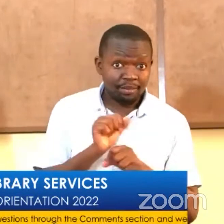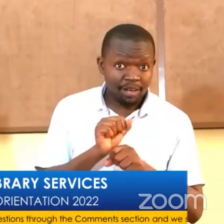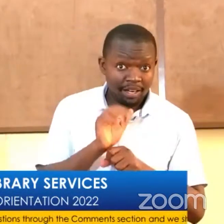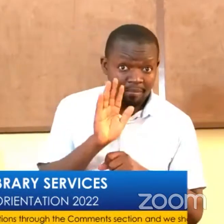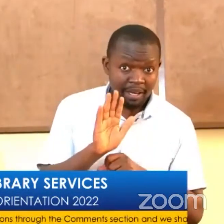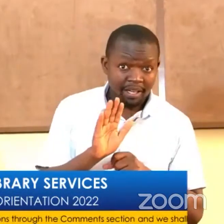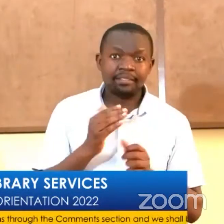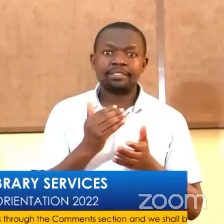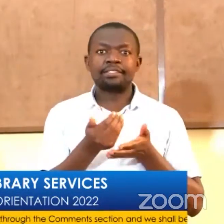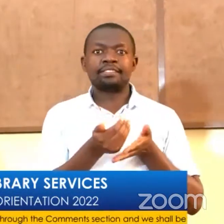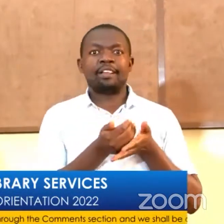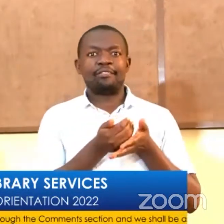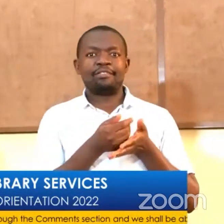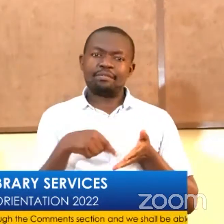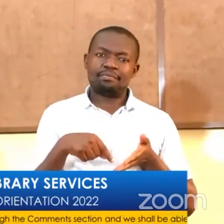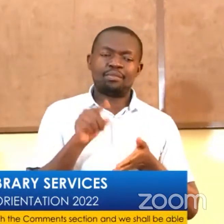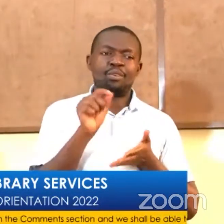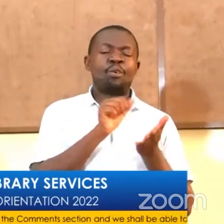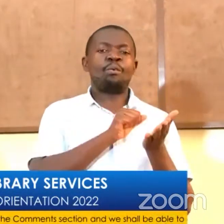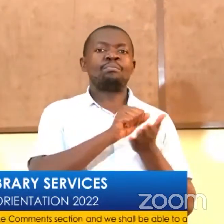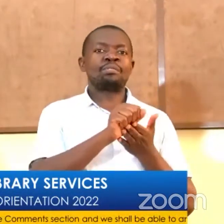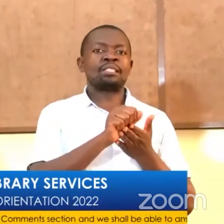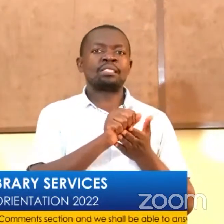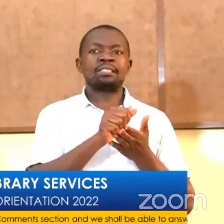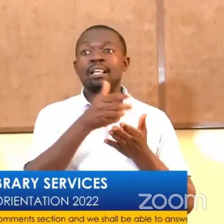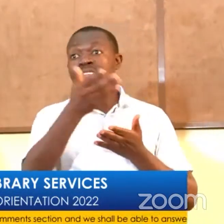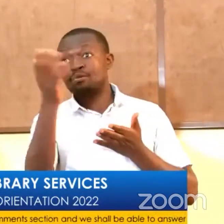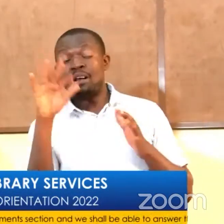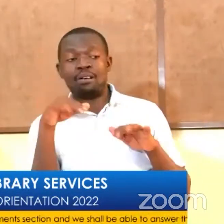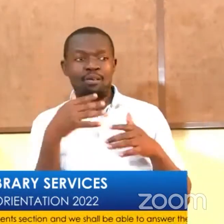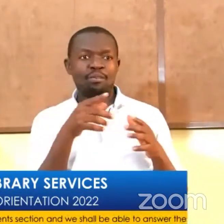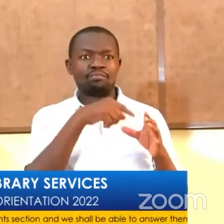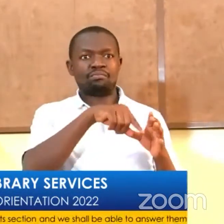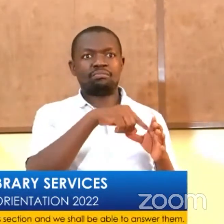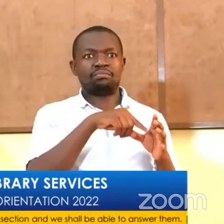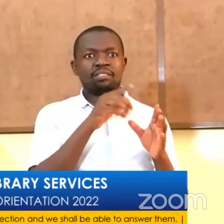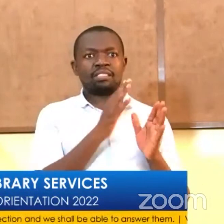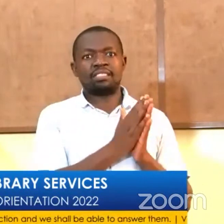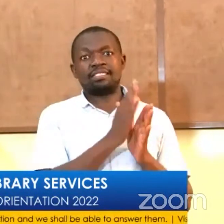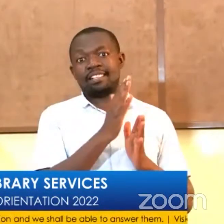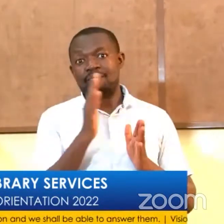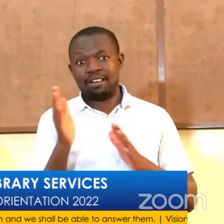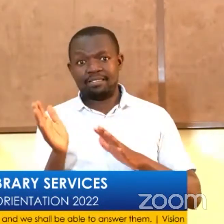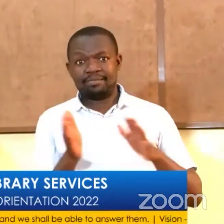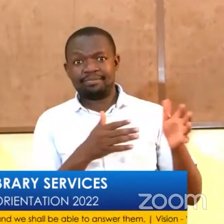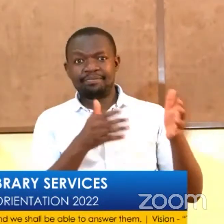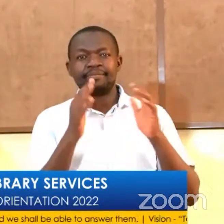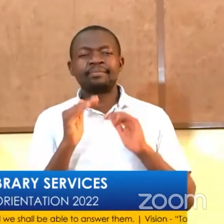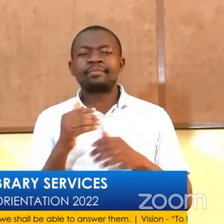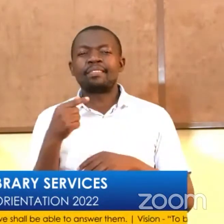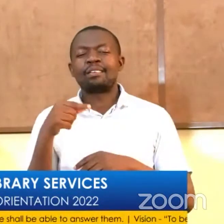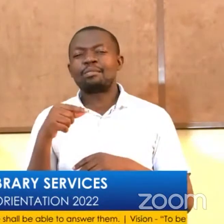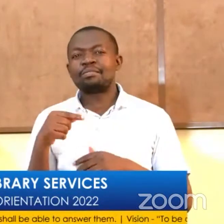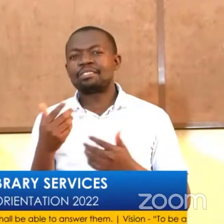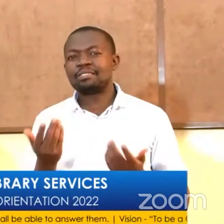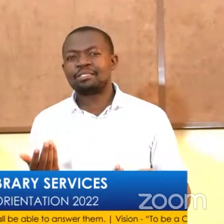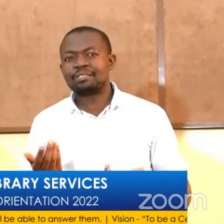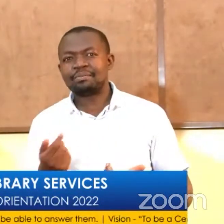and print elsewhere or within the library. The choice is yours. What qualification can I